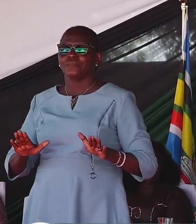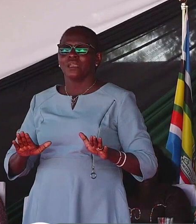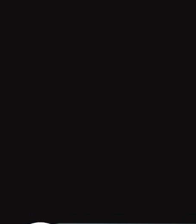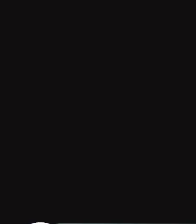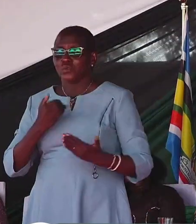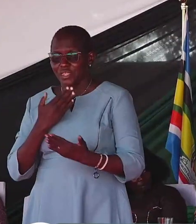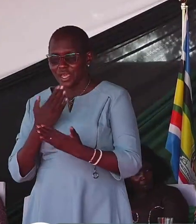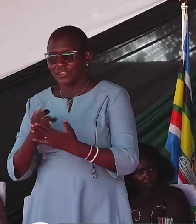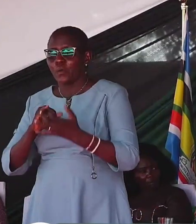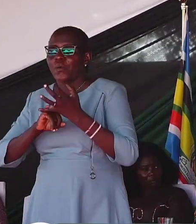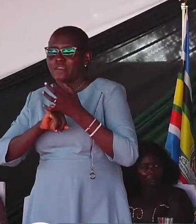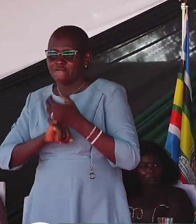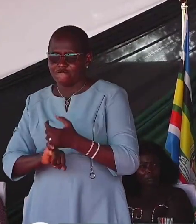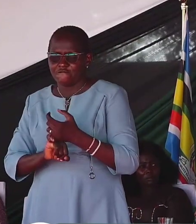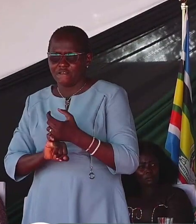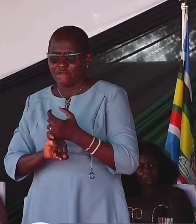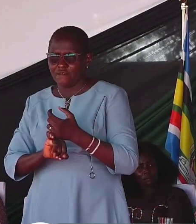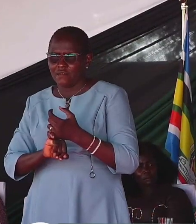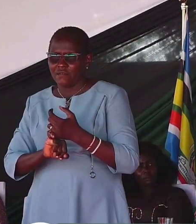wife for